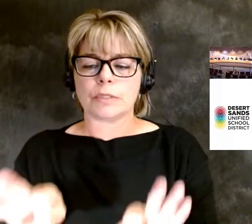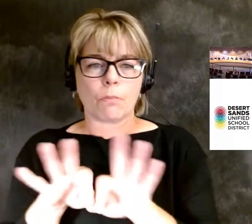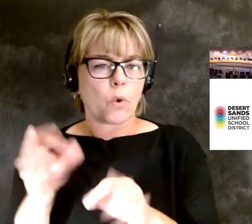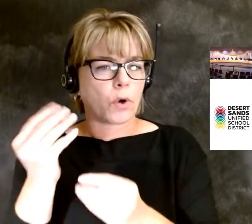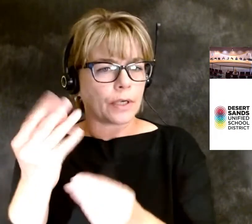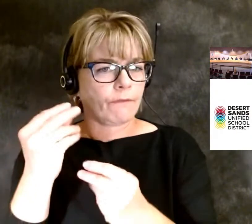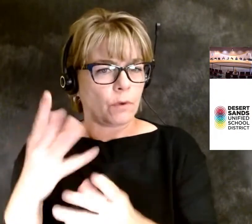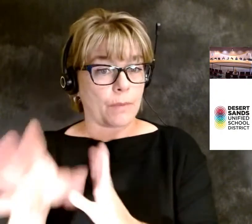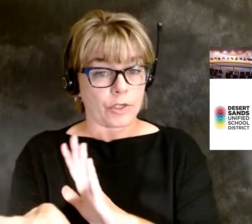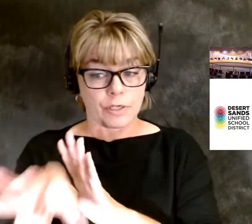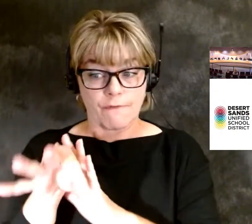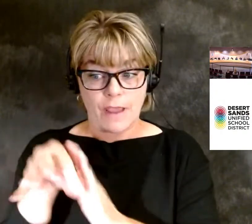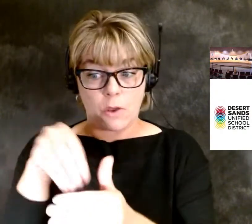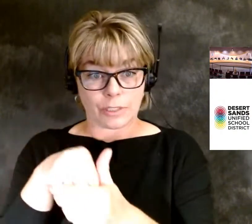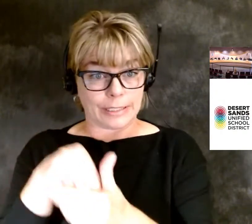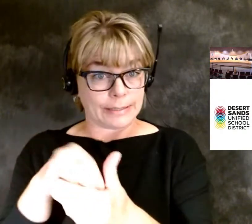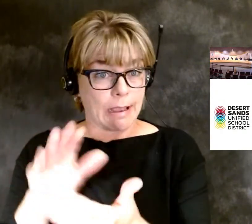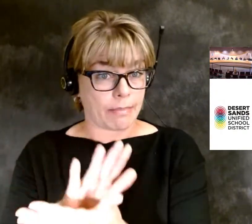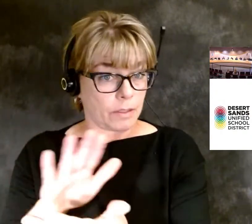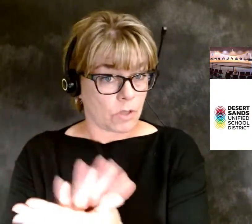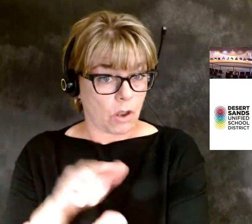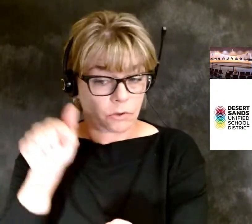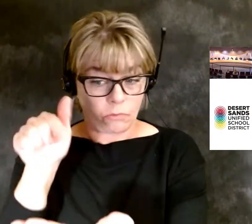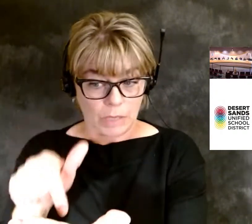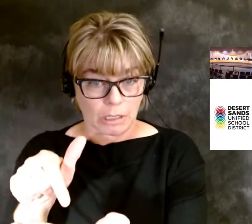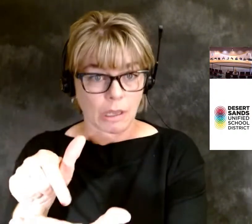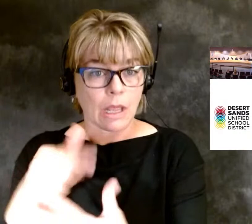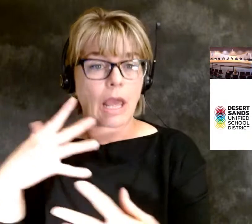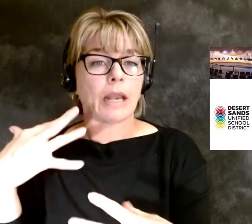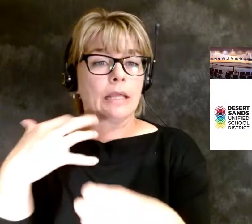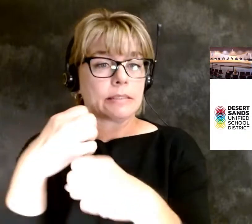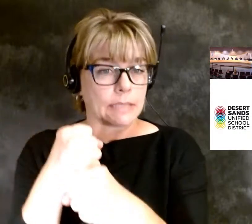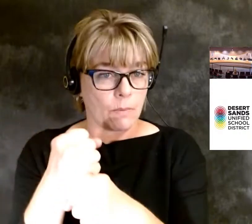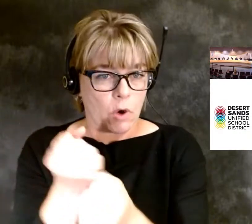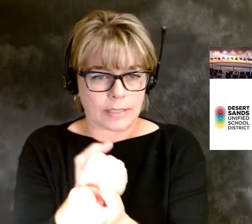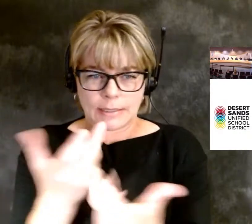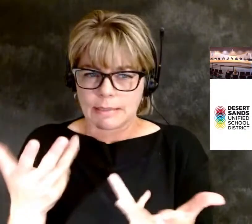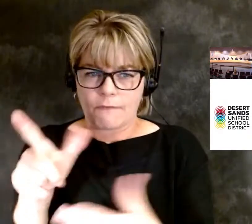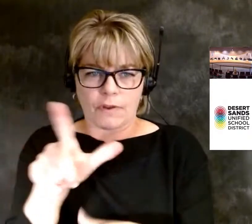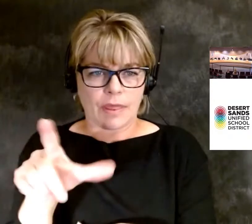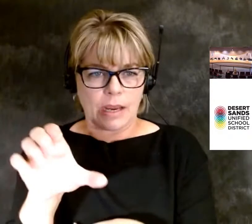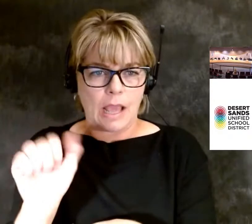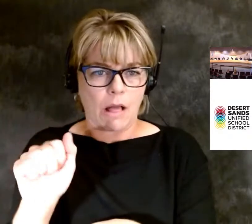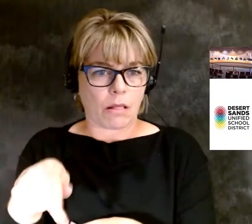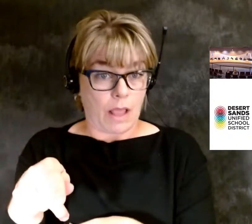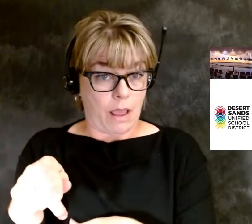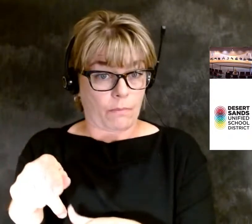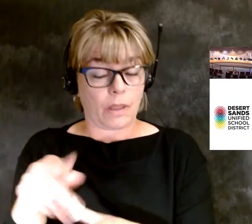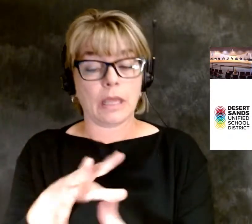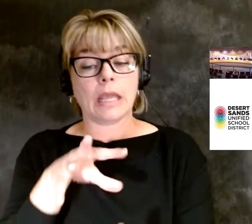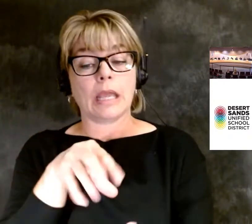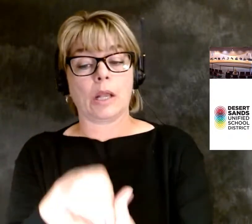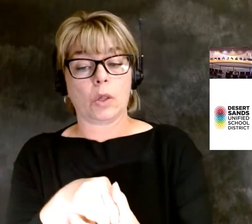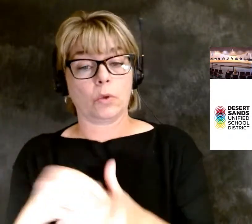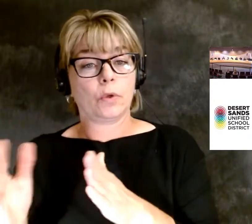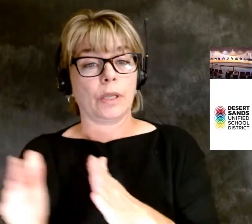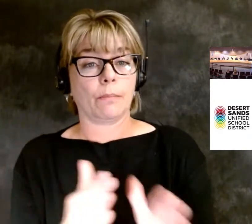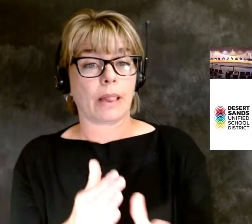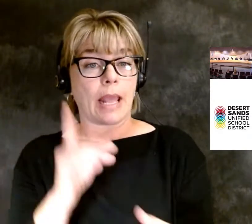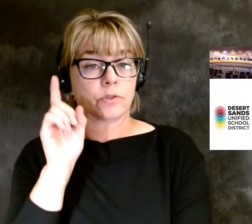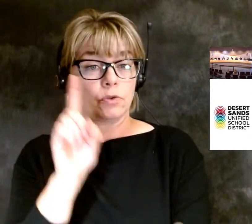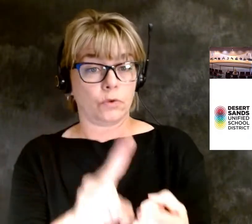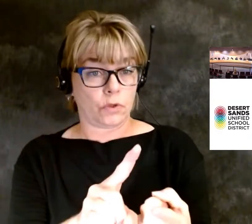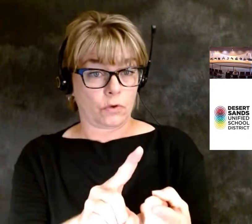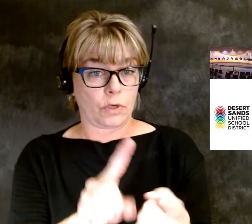in the document and summarizes all things LCAP, including plans to decrease achievement gaps,